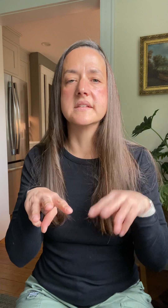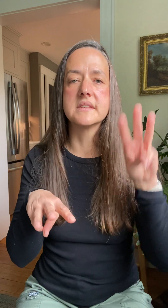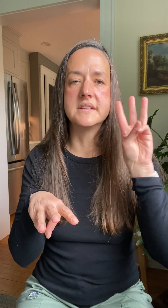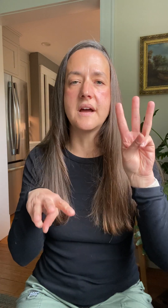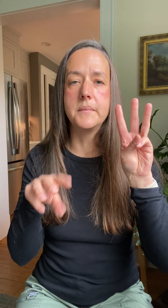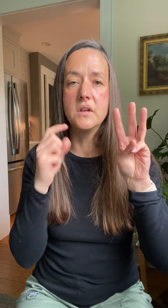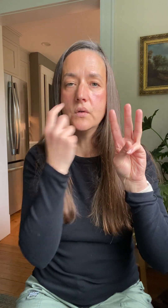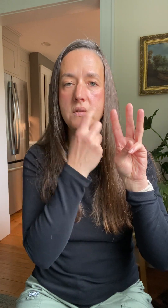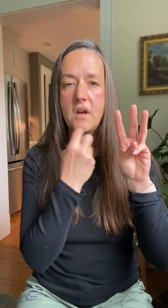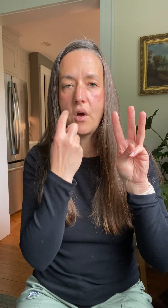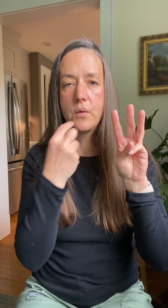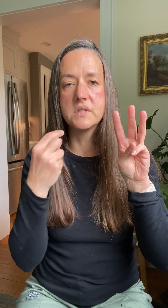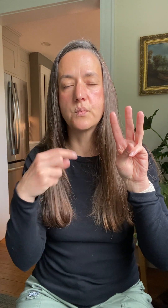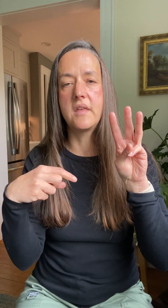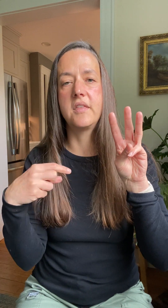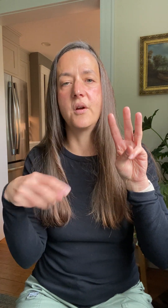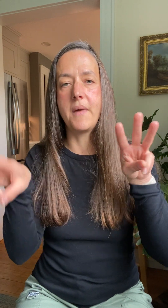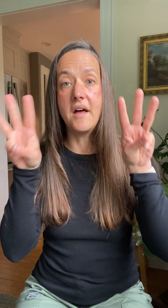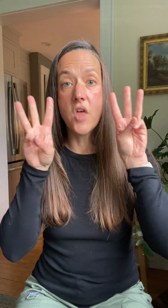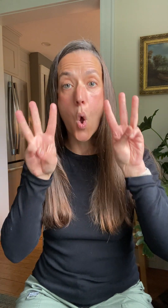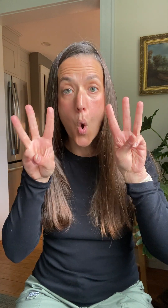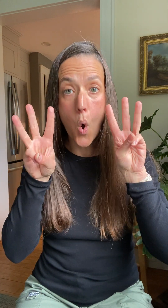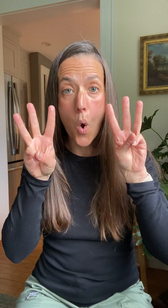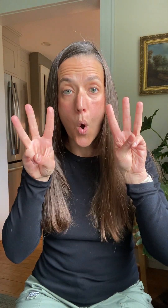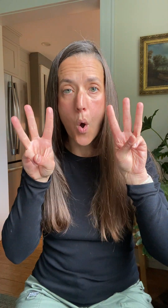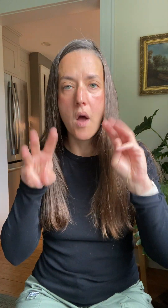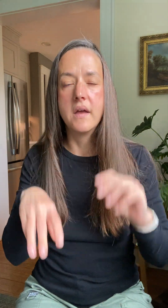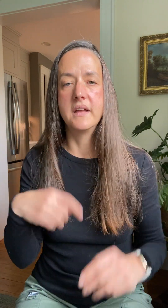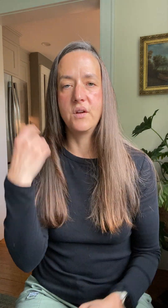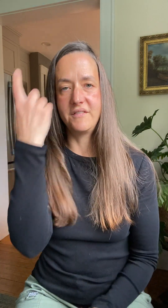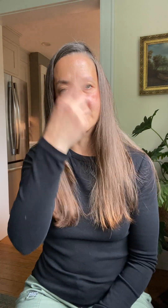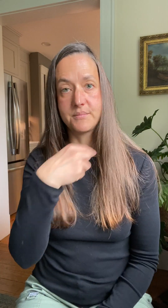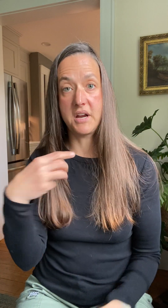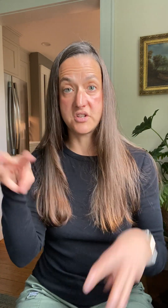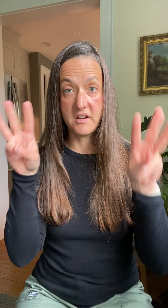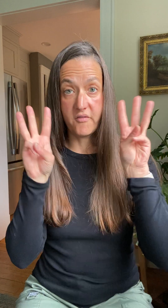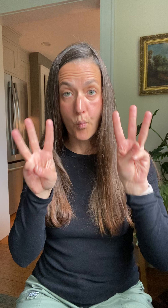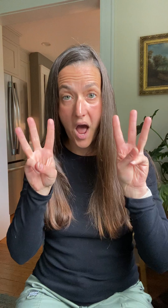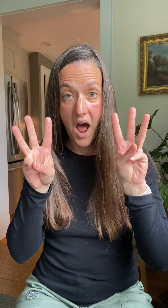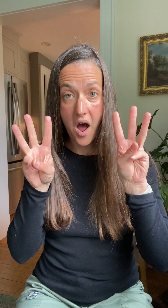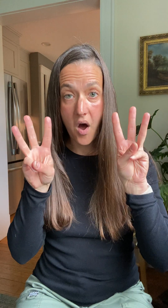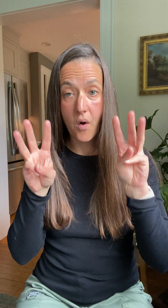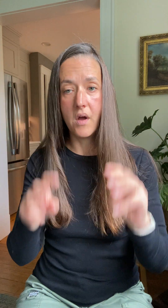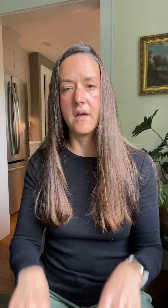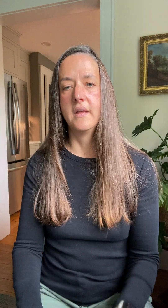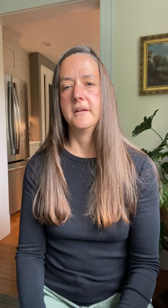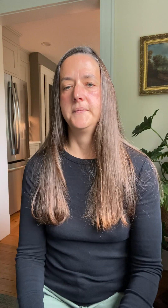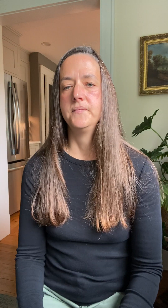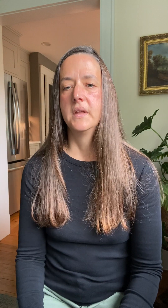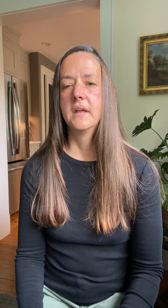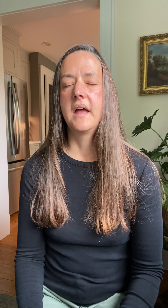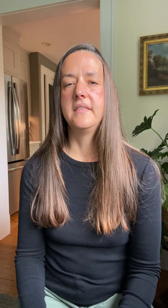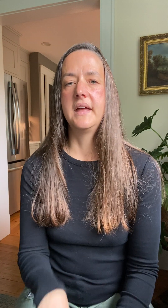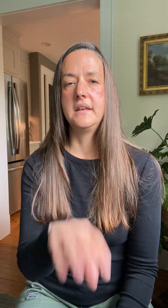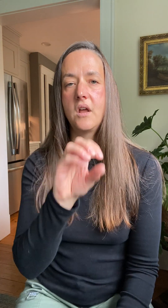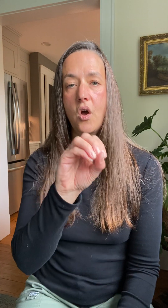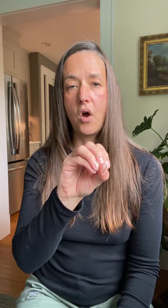the W, the O is with your mouth, and you have the expression of wow. And then